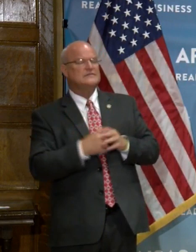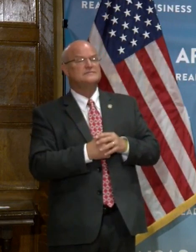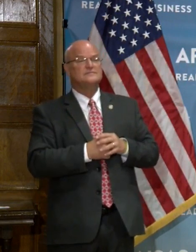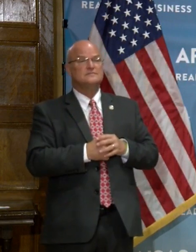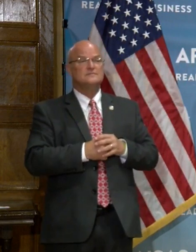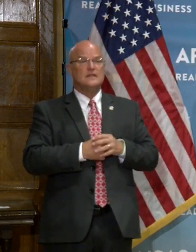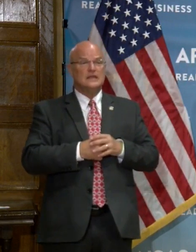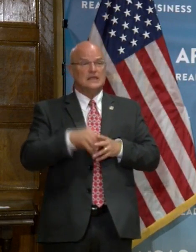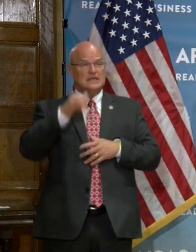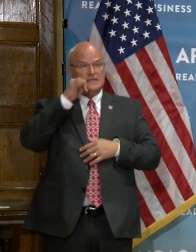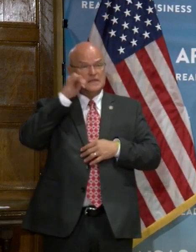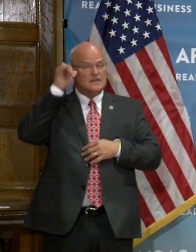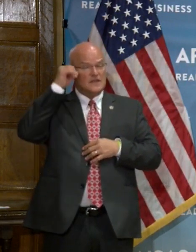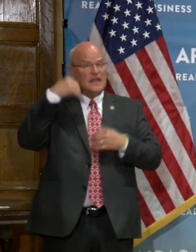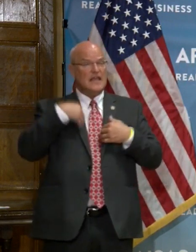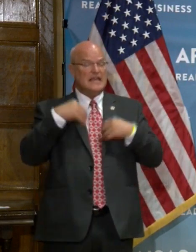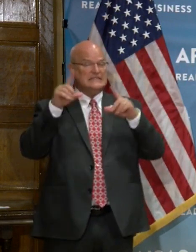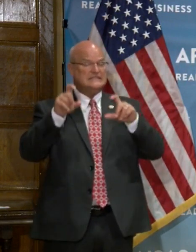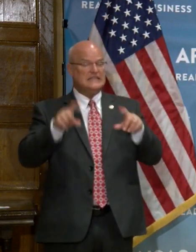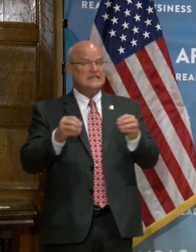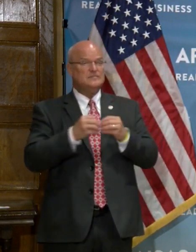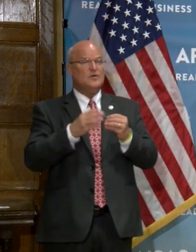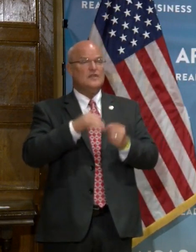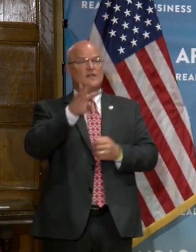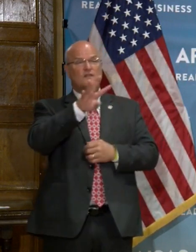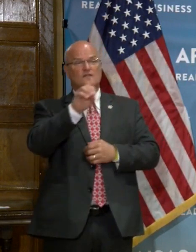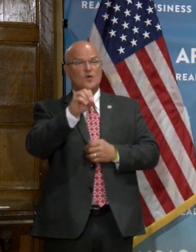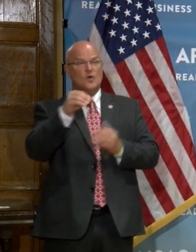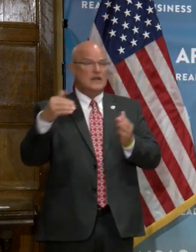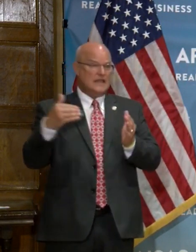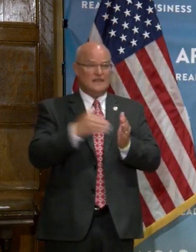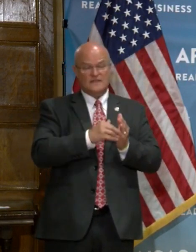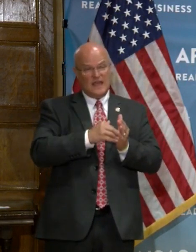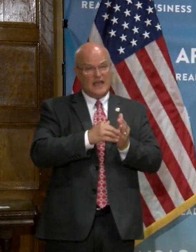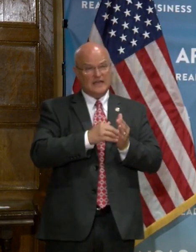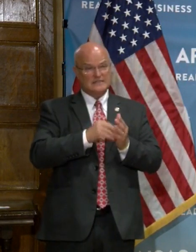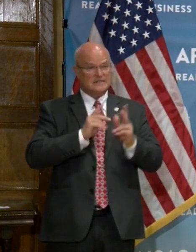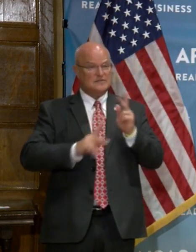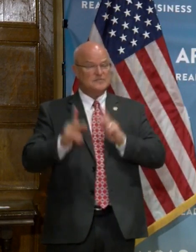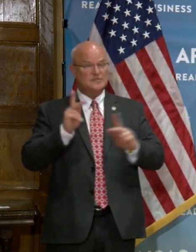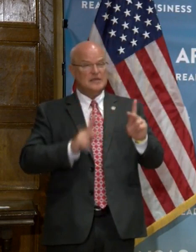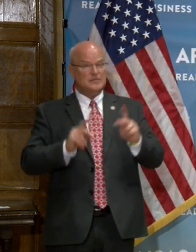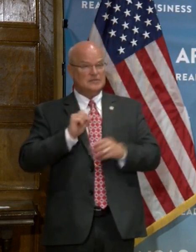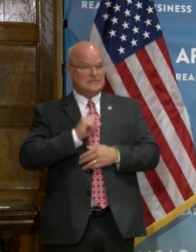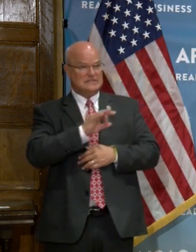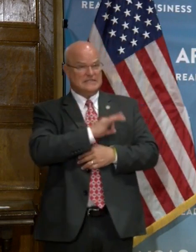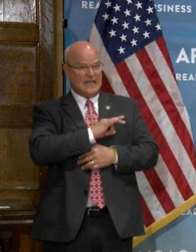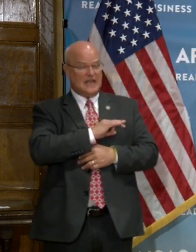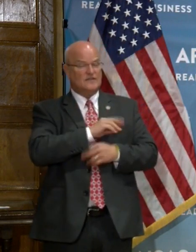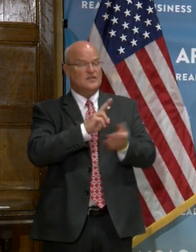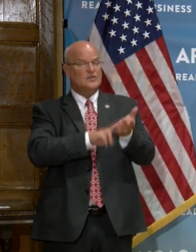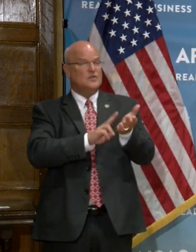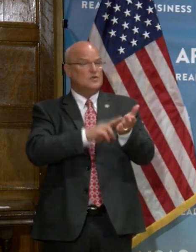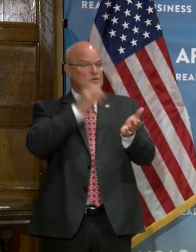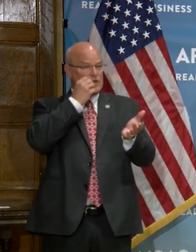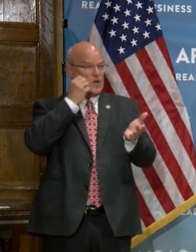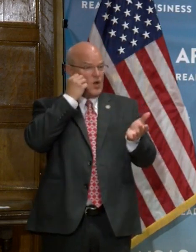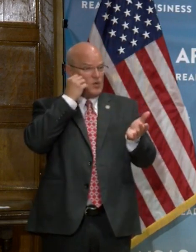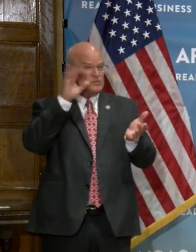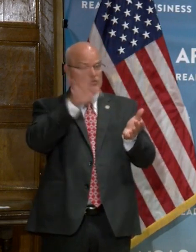as of yesterday, we had tested over 40,000 residents and staff in long-term care